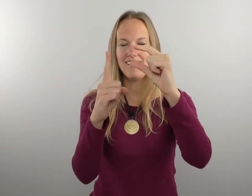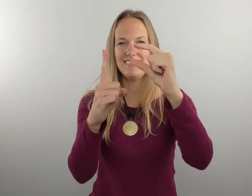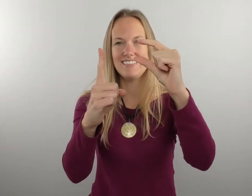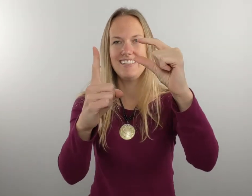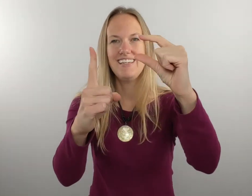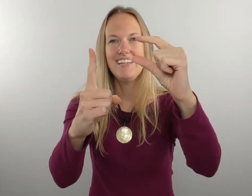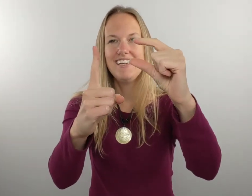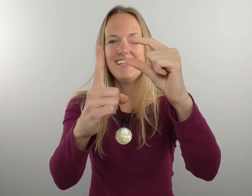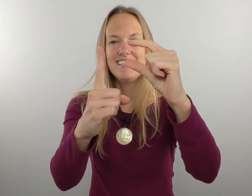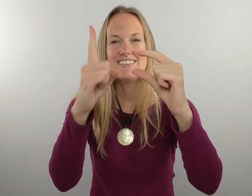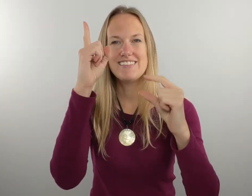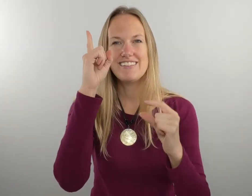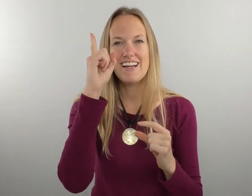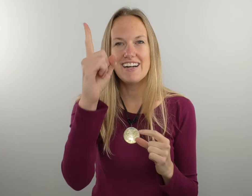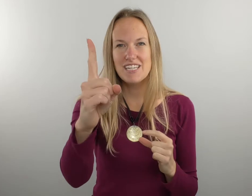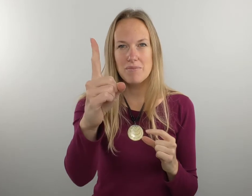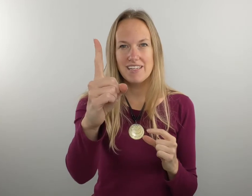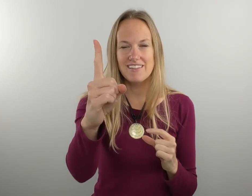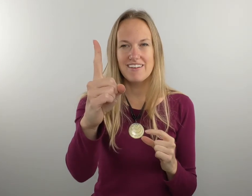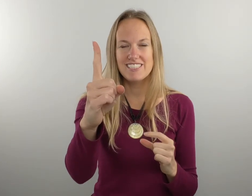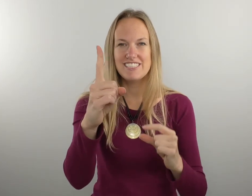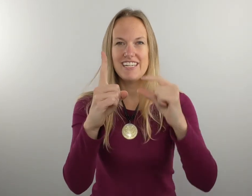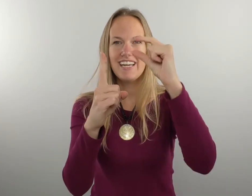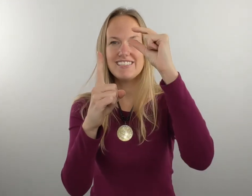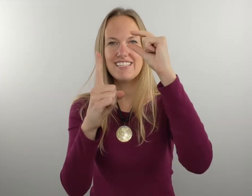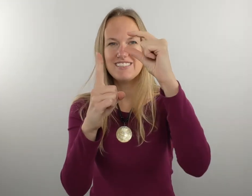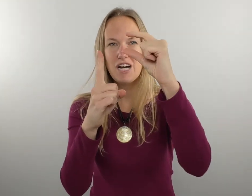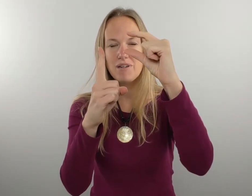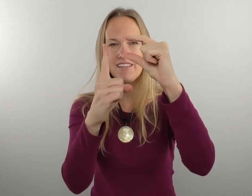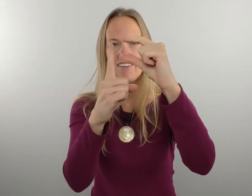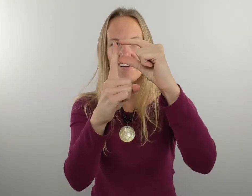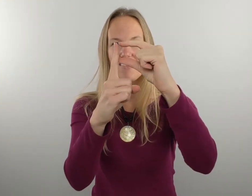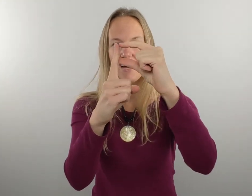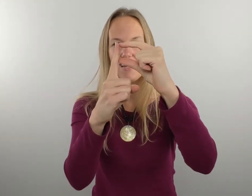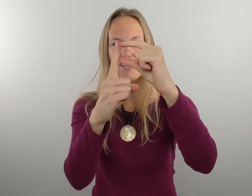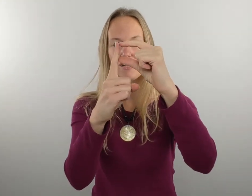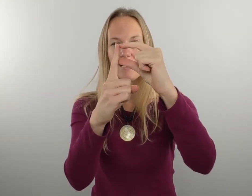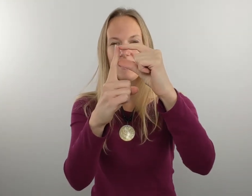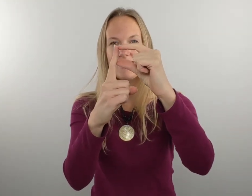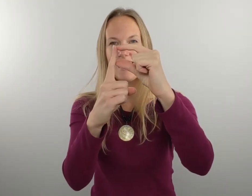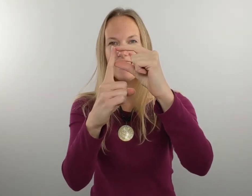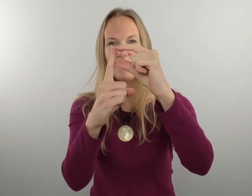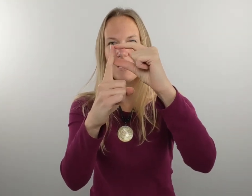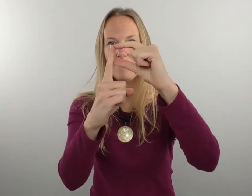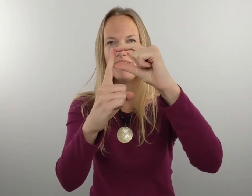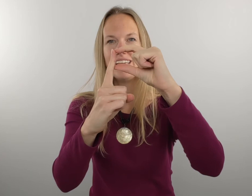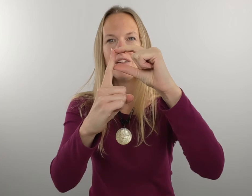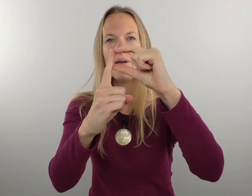hands. So you're non-dominant, you have just your index, and you're dominant, you have your index and your thumb. It's like you're making